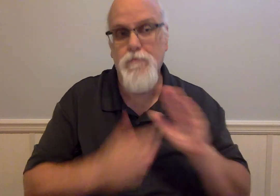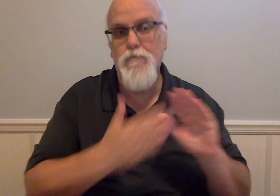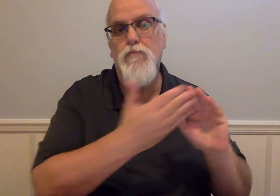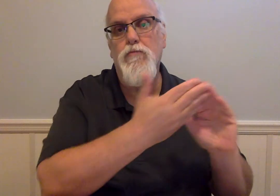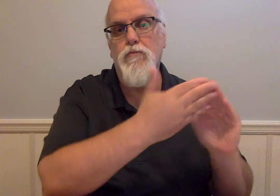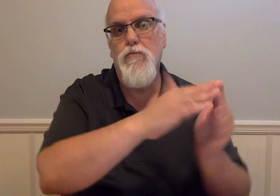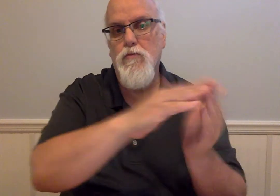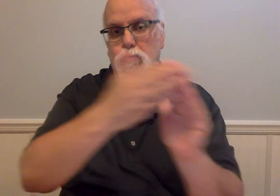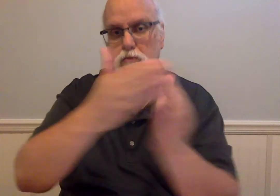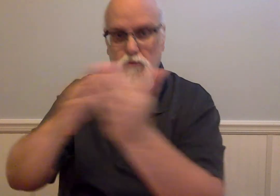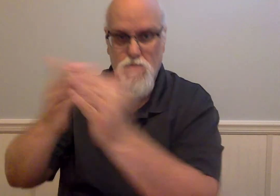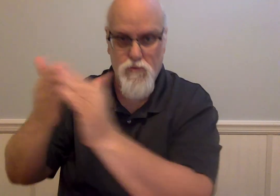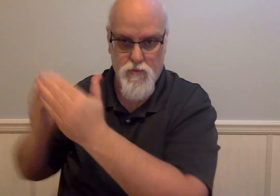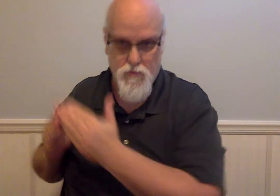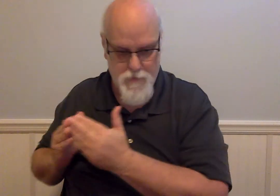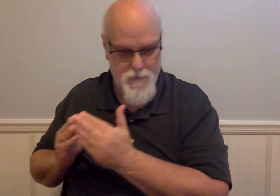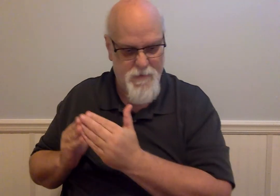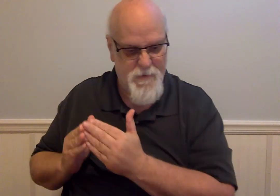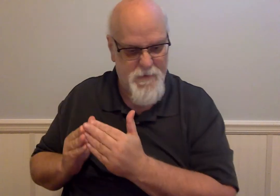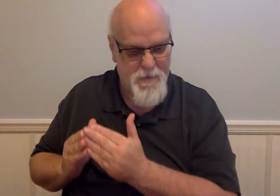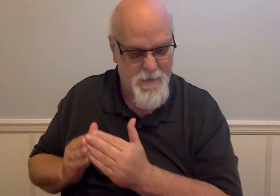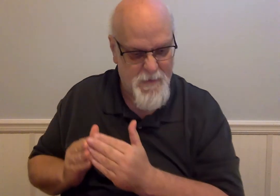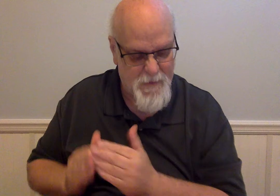Deaf community.